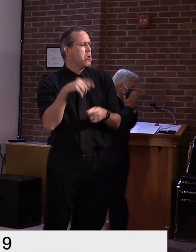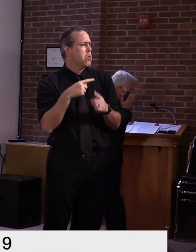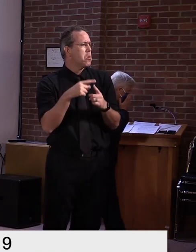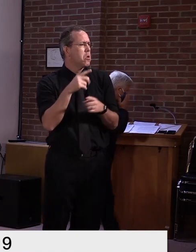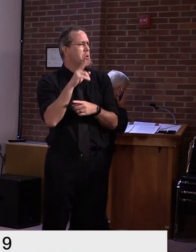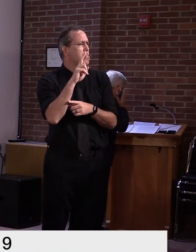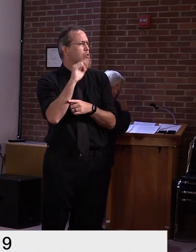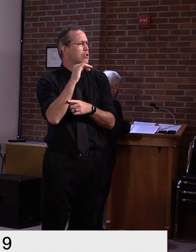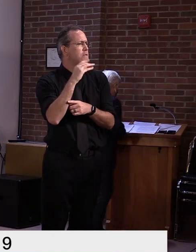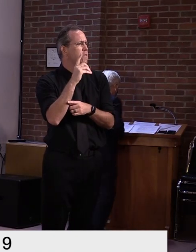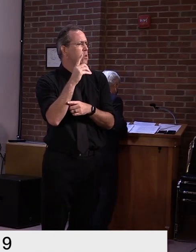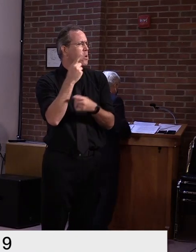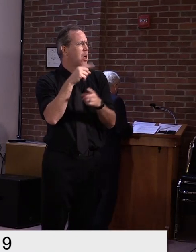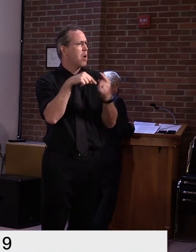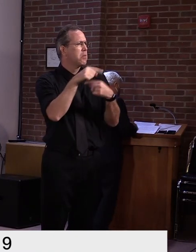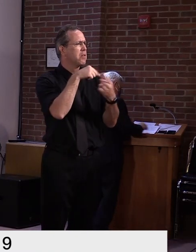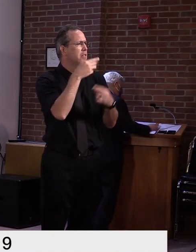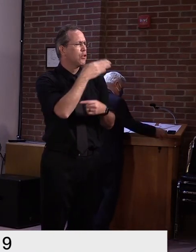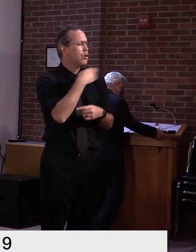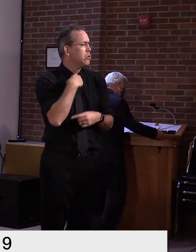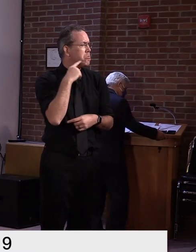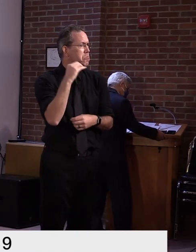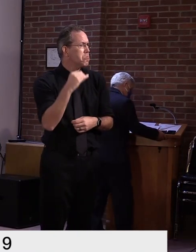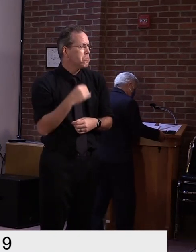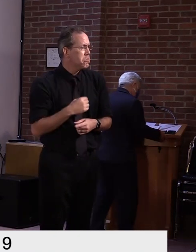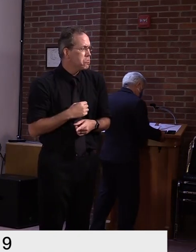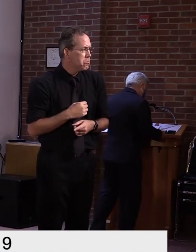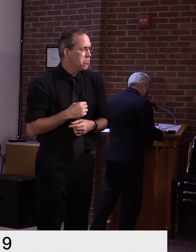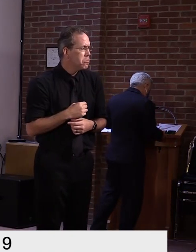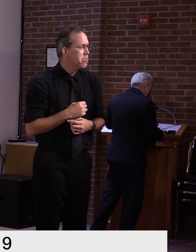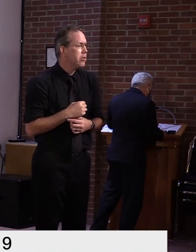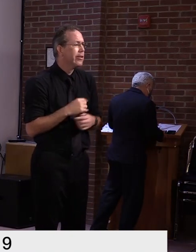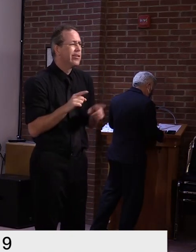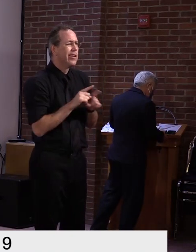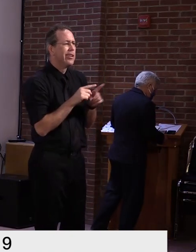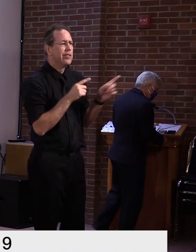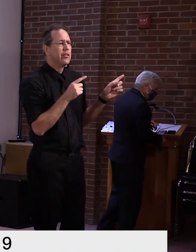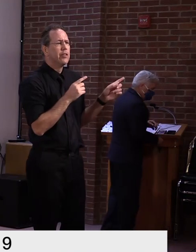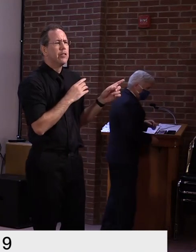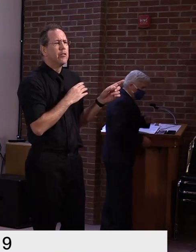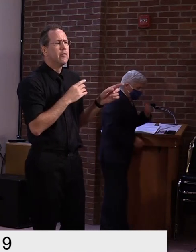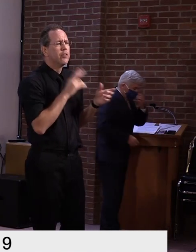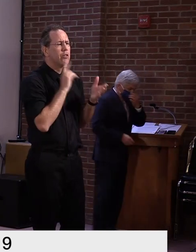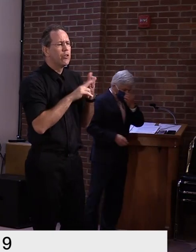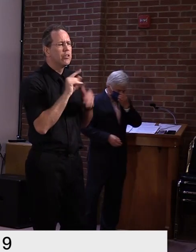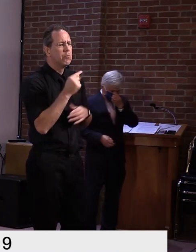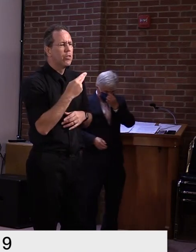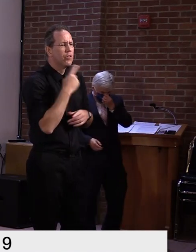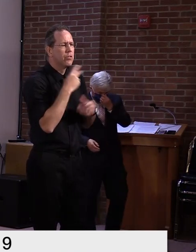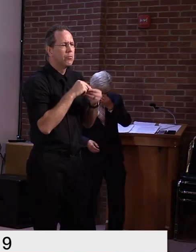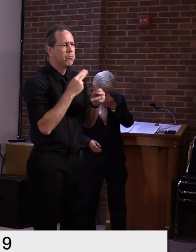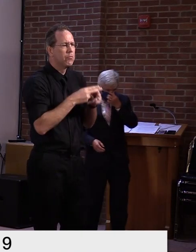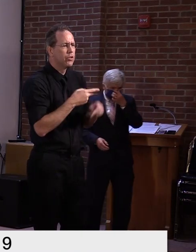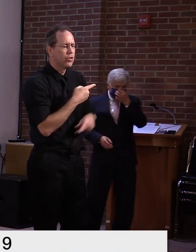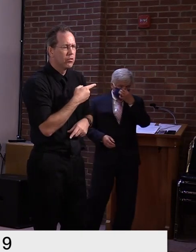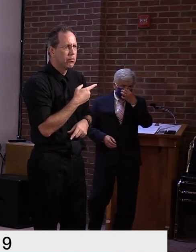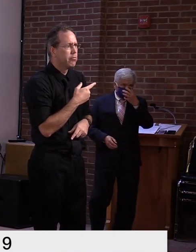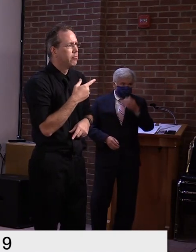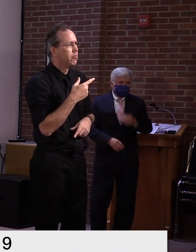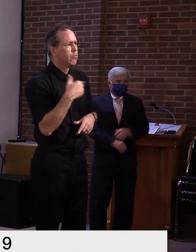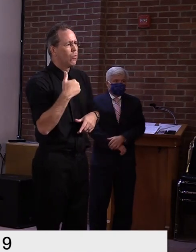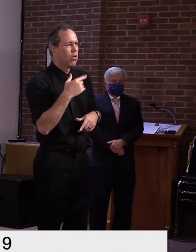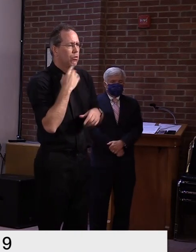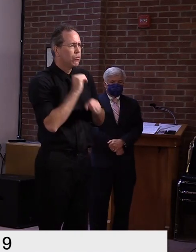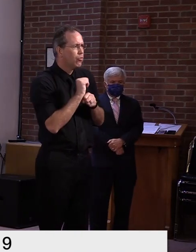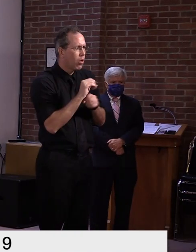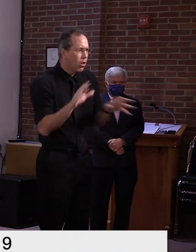any inquired. As the Secretary indicated, you know, AHS has done an enormous amount of work to keep at-risk